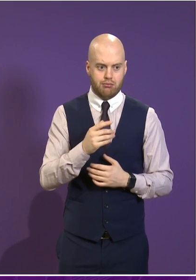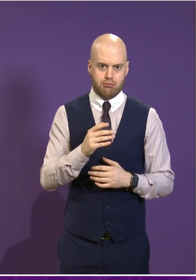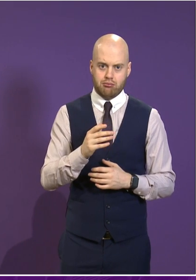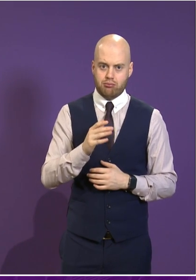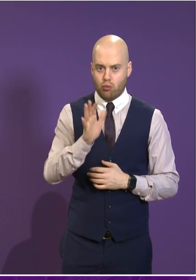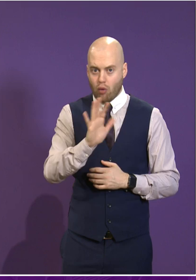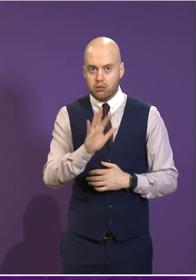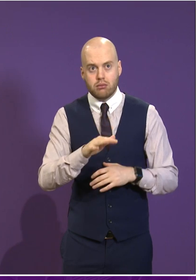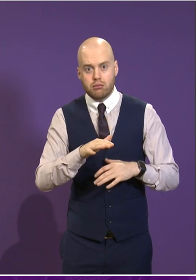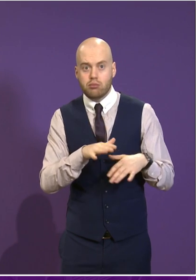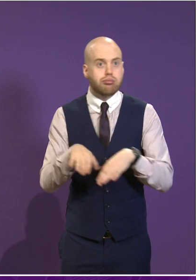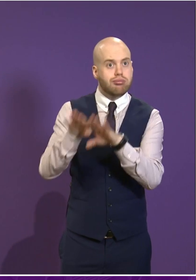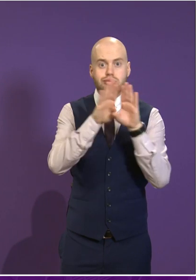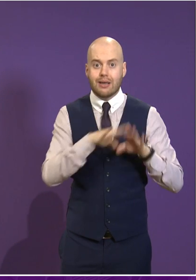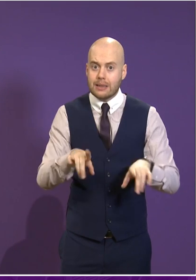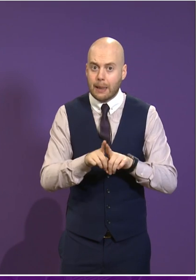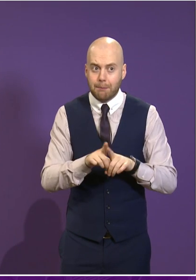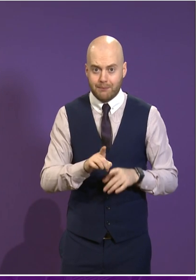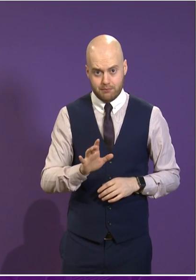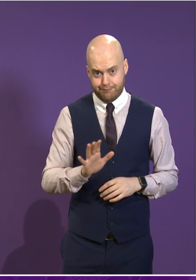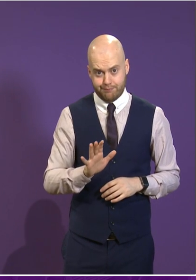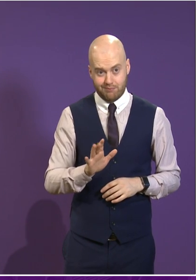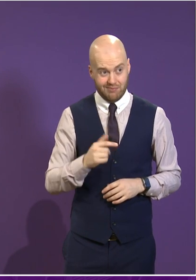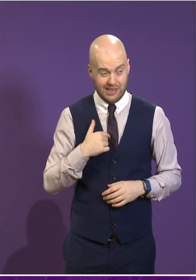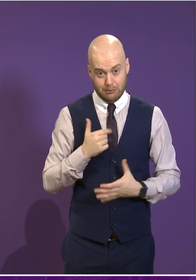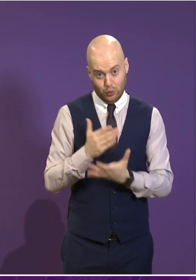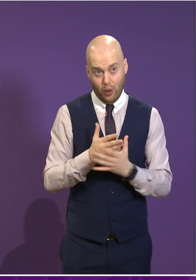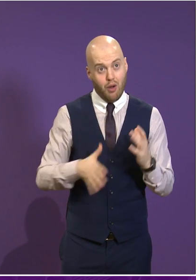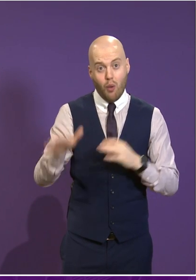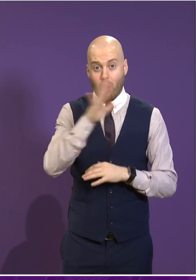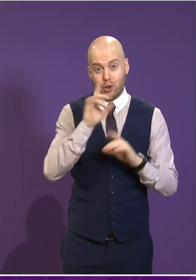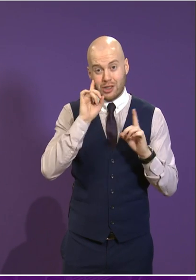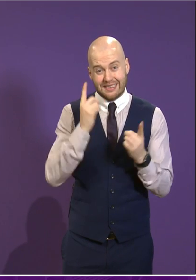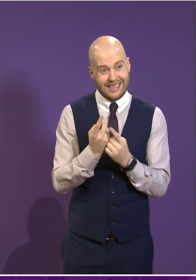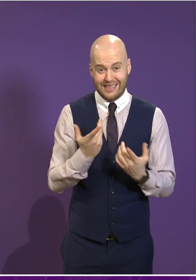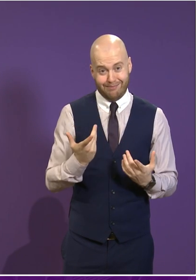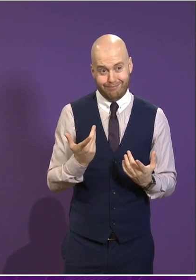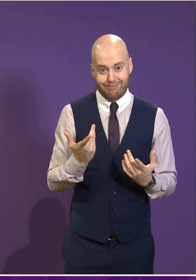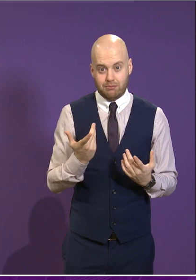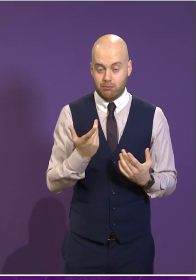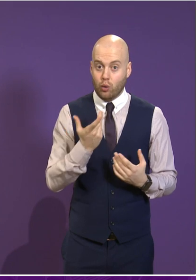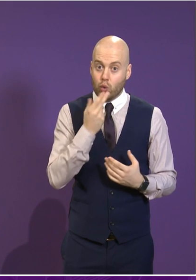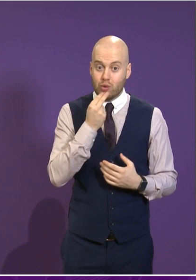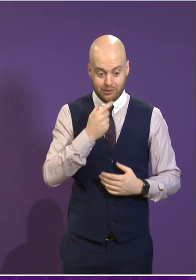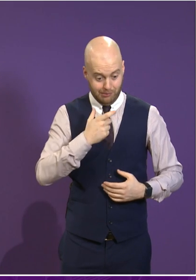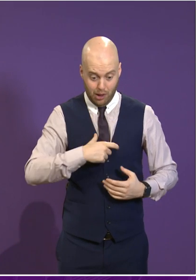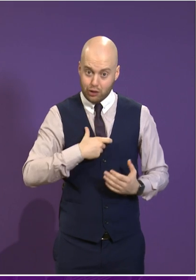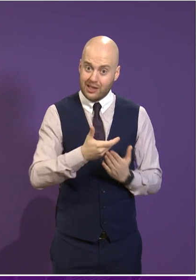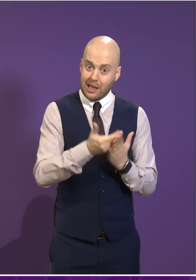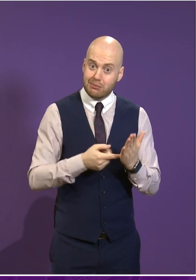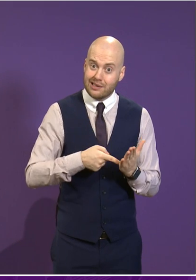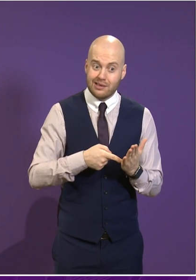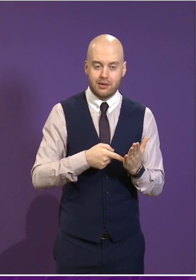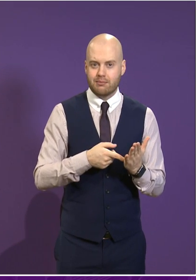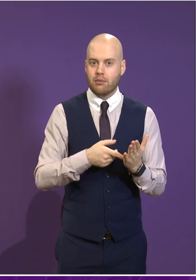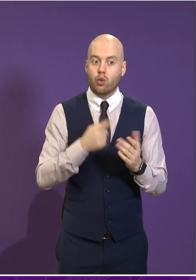at all widespread, and in fact, I'm not sure that any are doing that. Universities are using the personal statements and